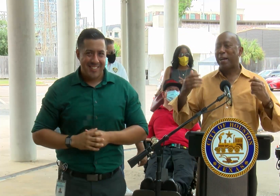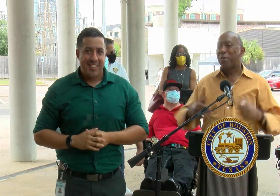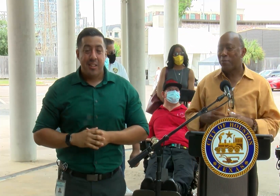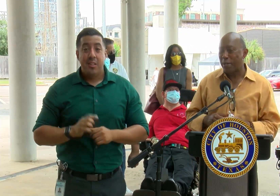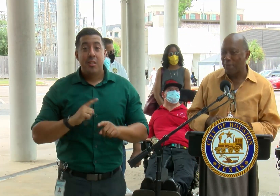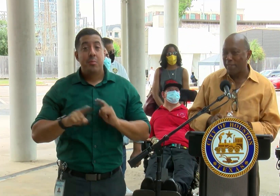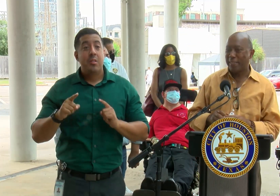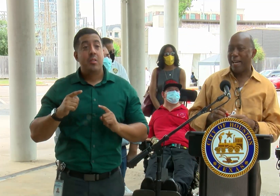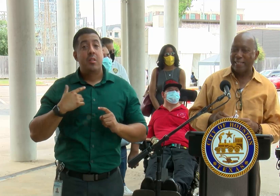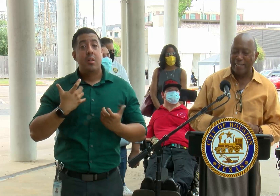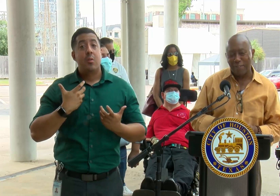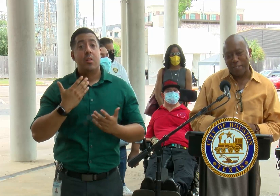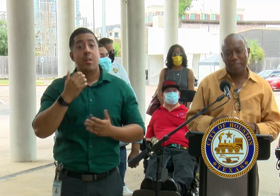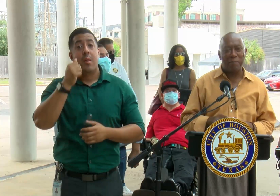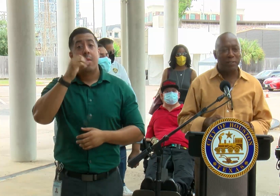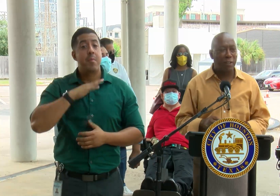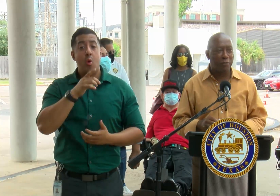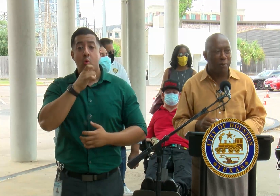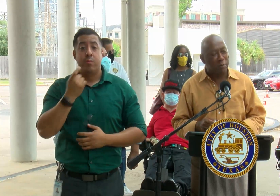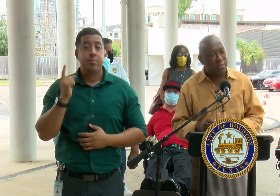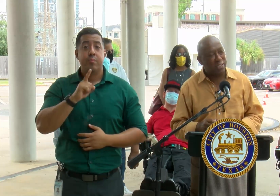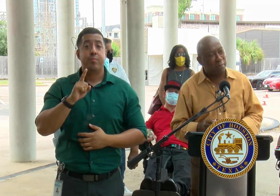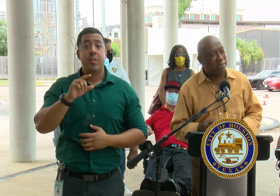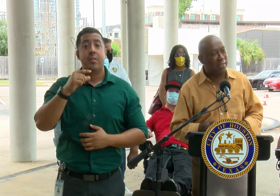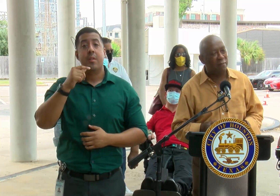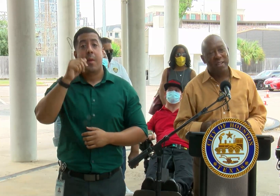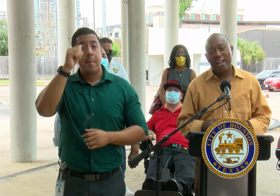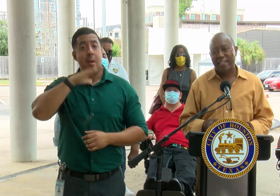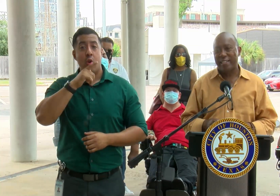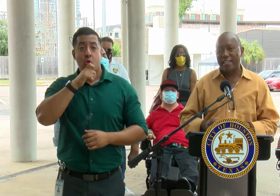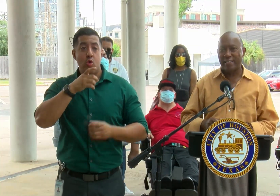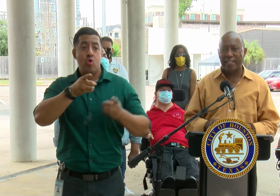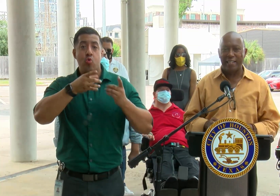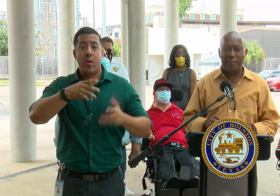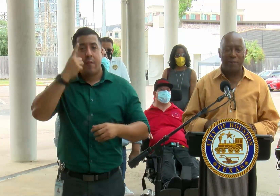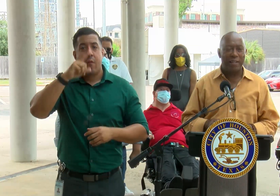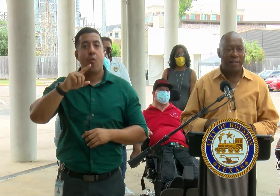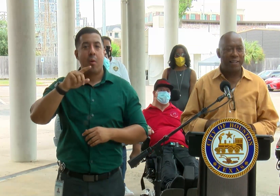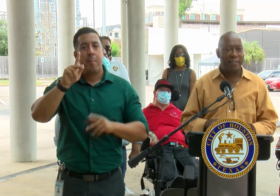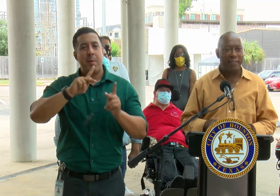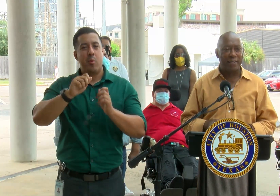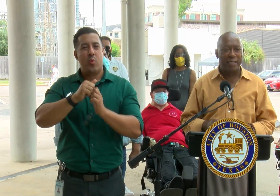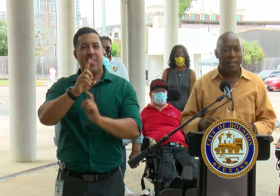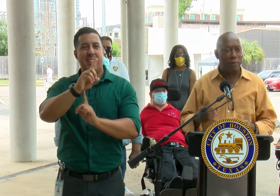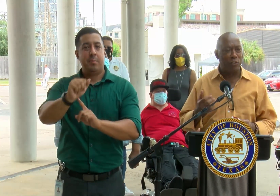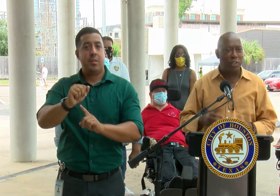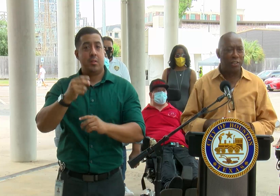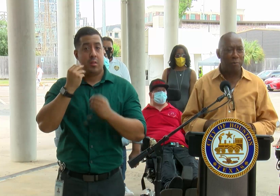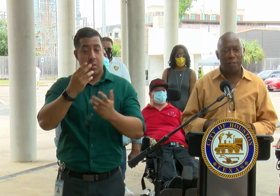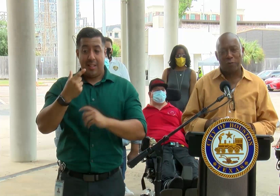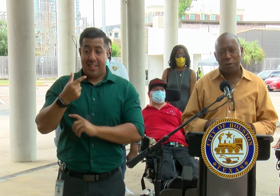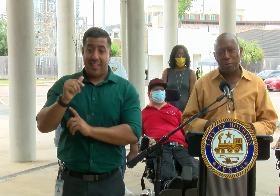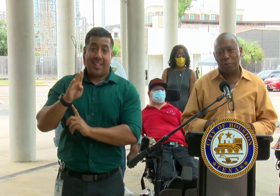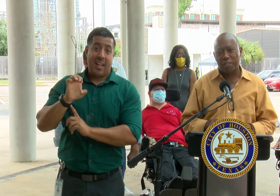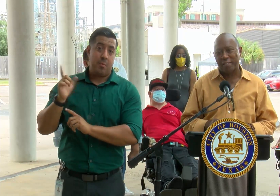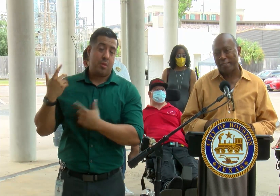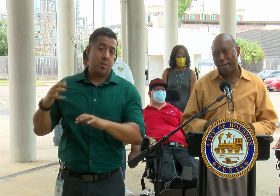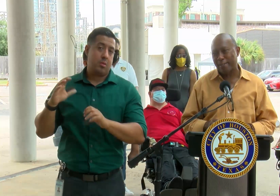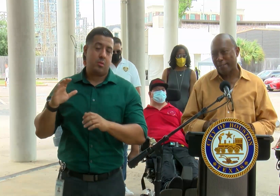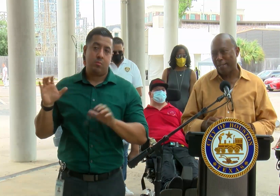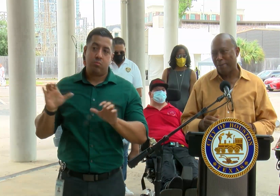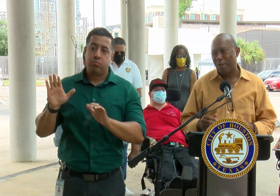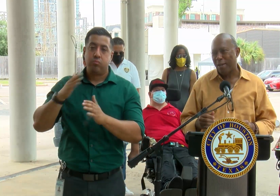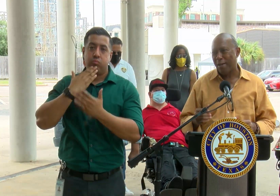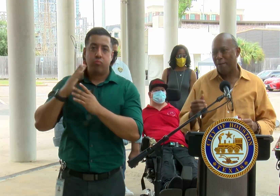But look, I want to bring on this guy, the director of the Mayor's Office of People with Disability. I cannot tell you, Gabe has just been incredible with his